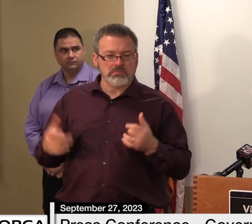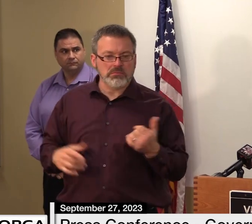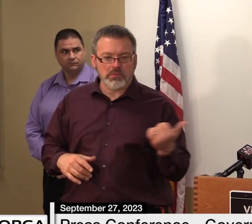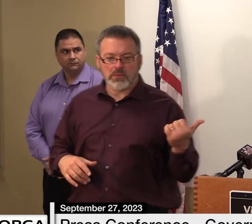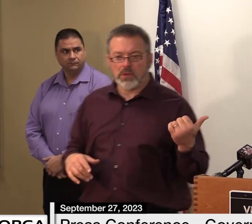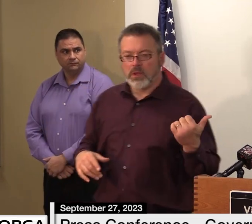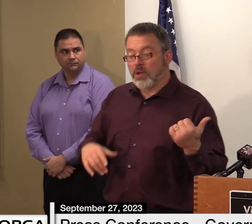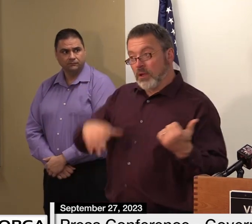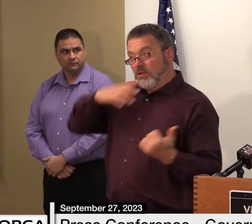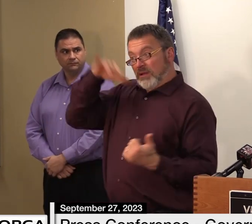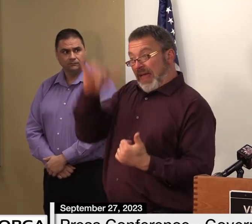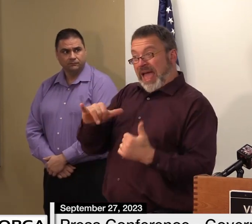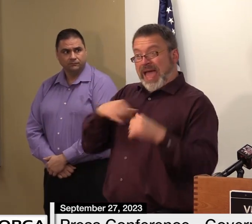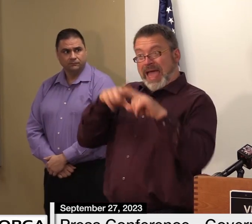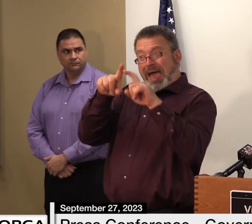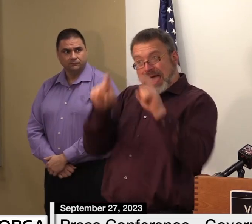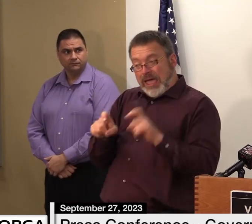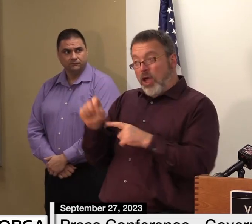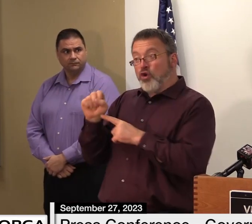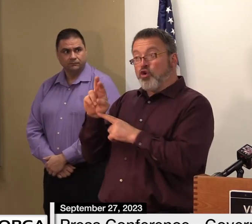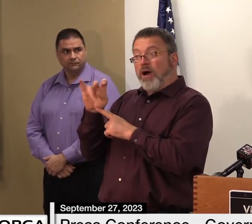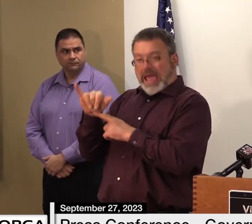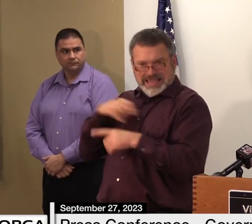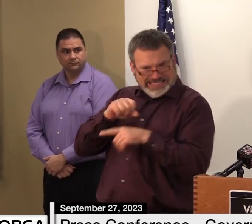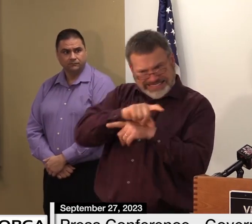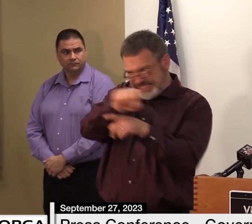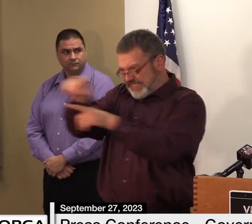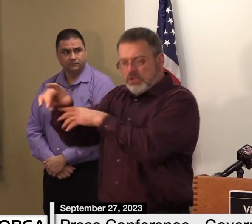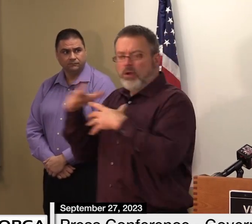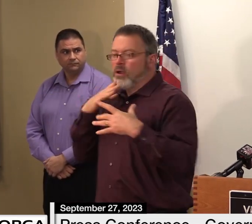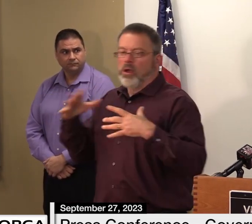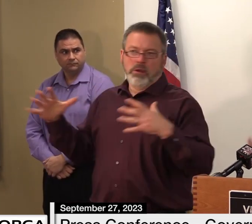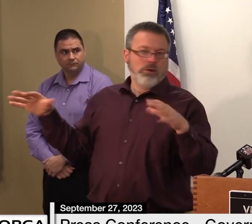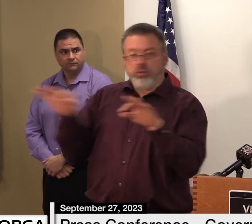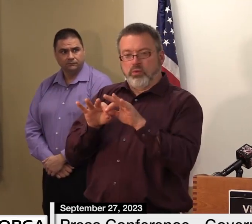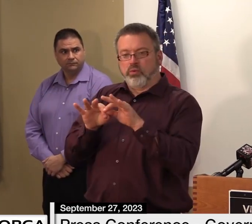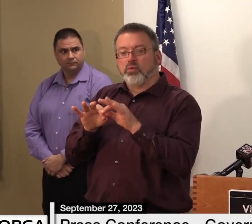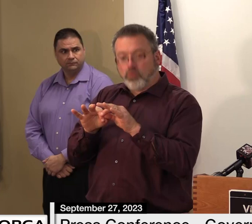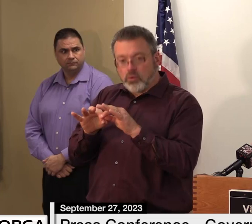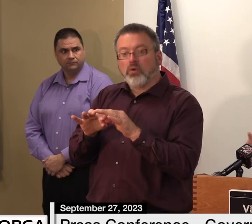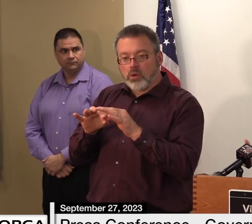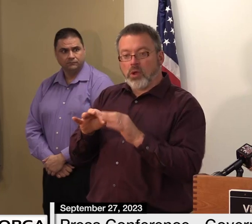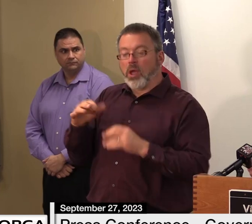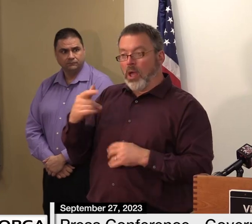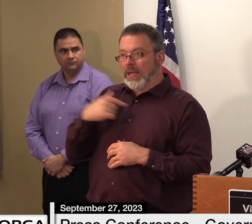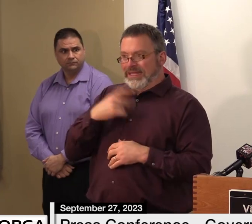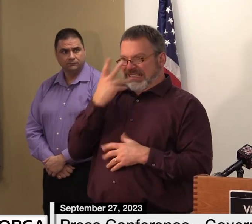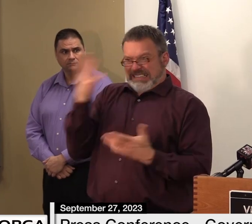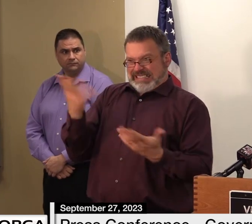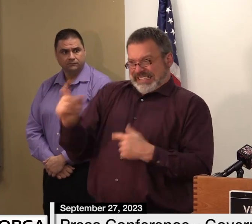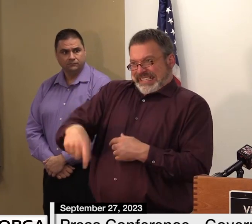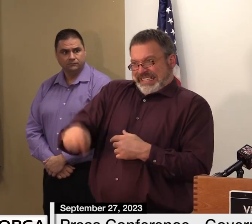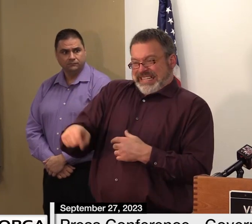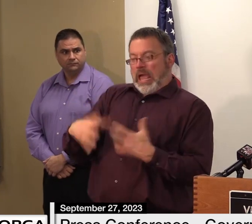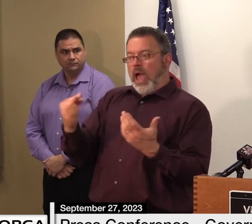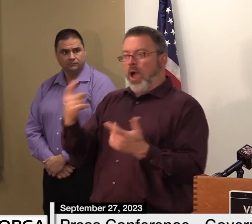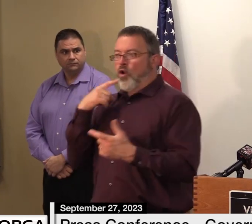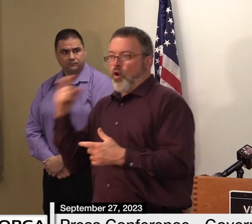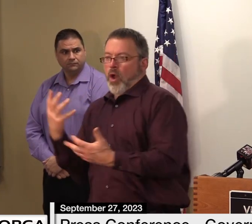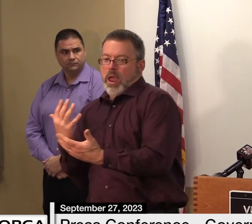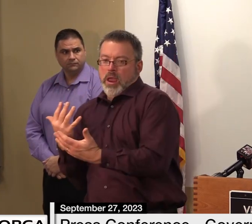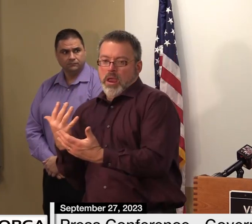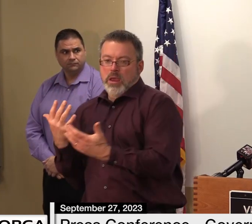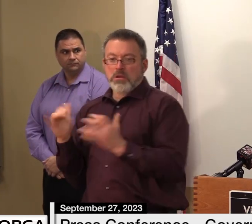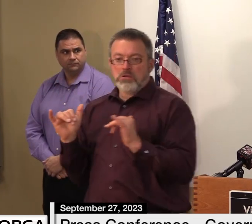about those who are impacted, those who are waiting. I think we've heard back again from about a third, and about half